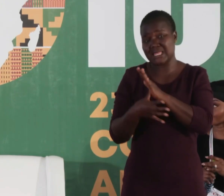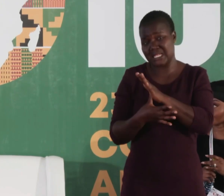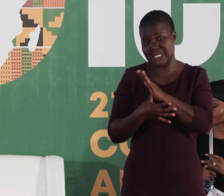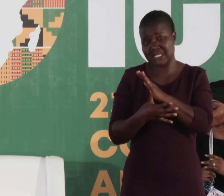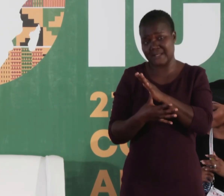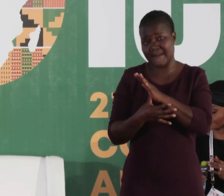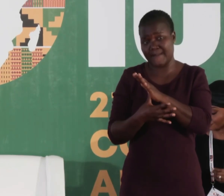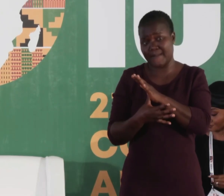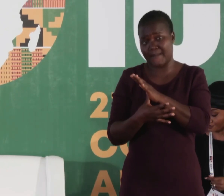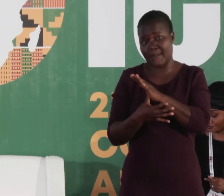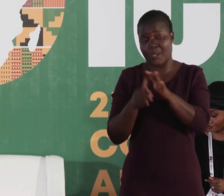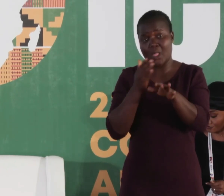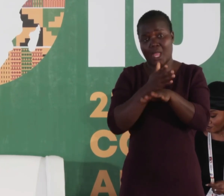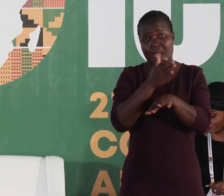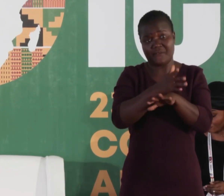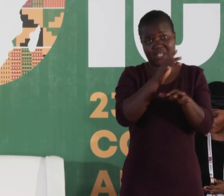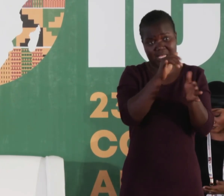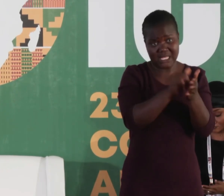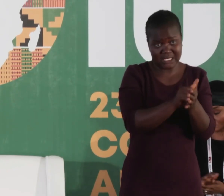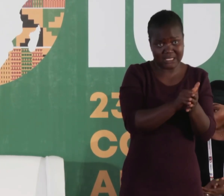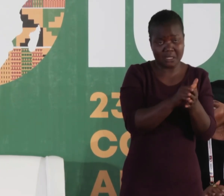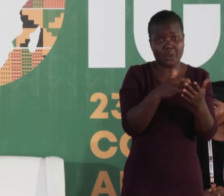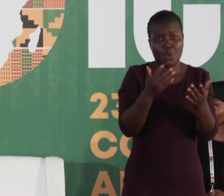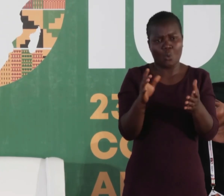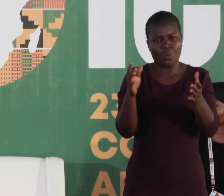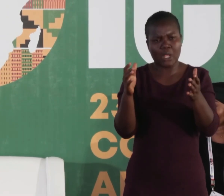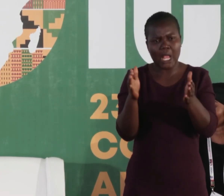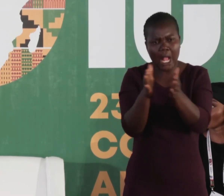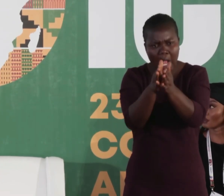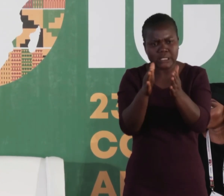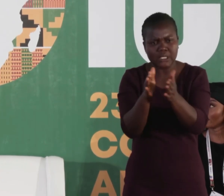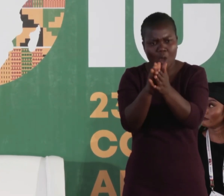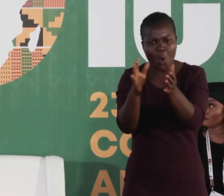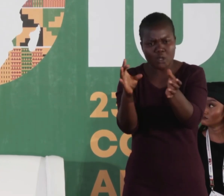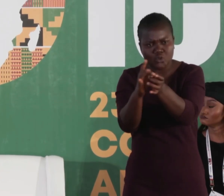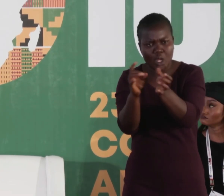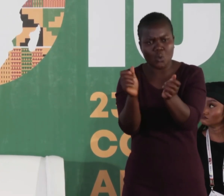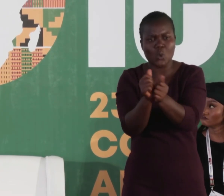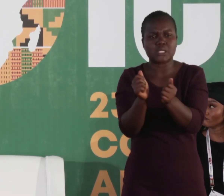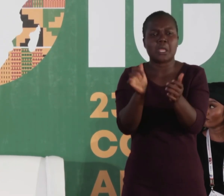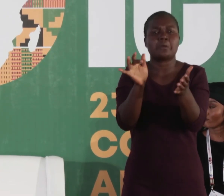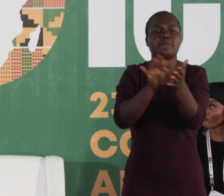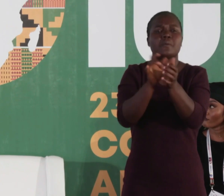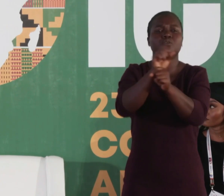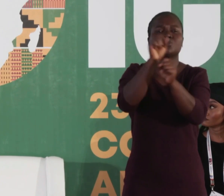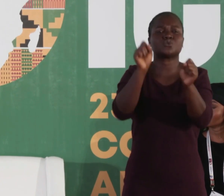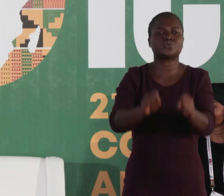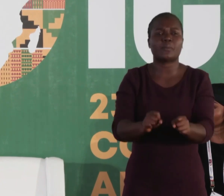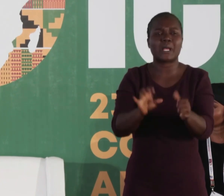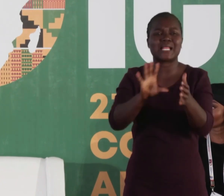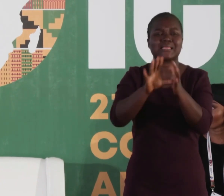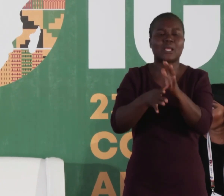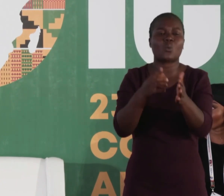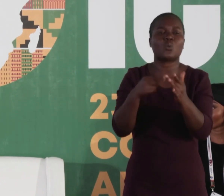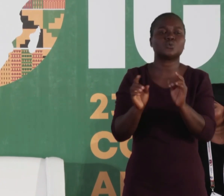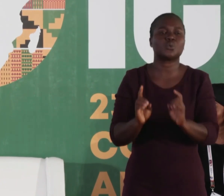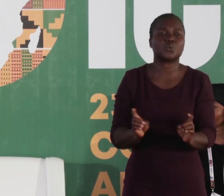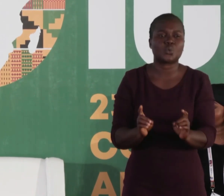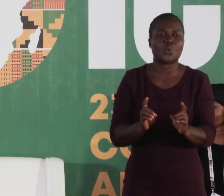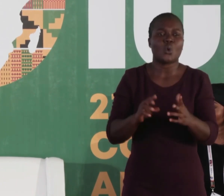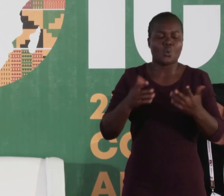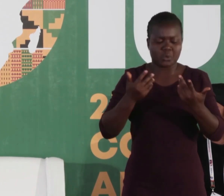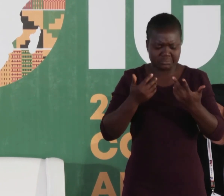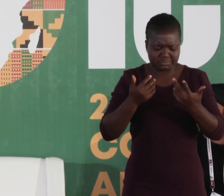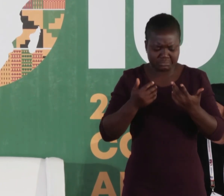we conducted with sex workers, pharmacists, and KP staff, we analyzed the data using rapid